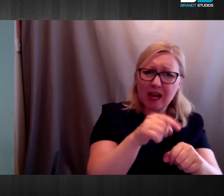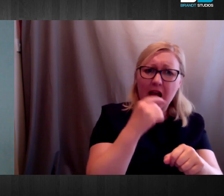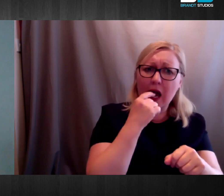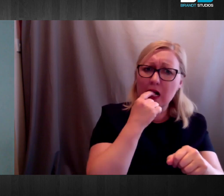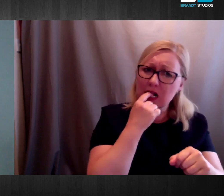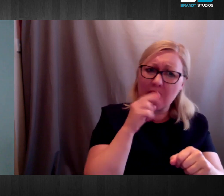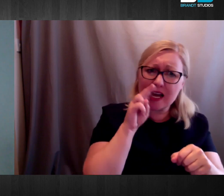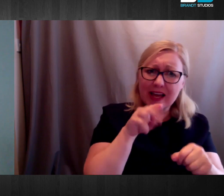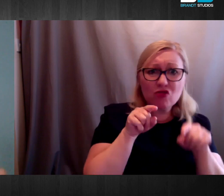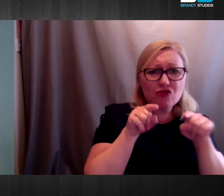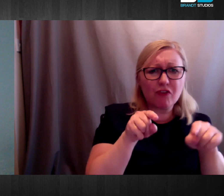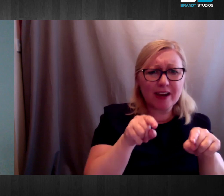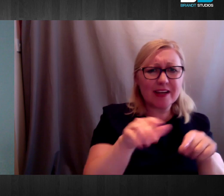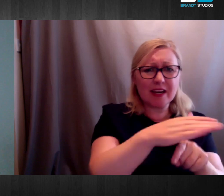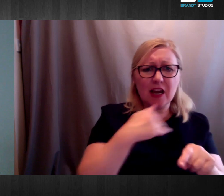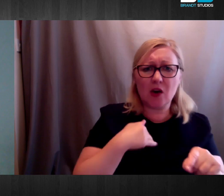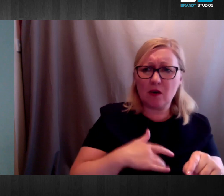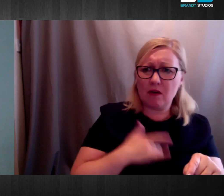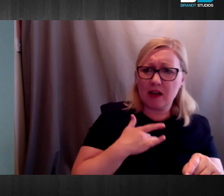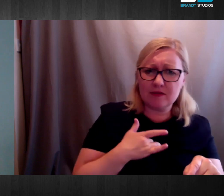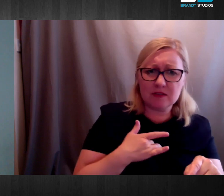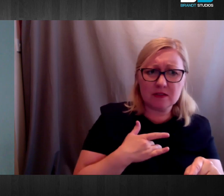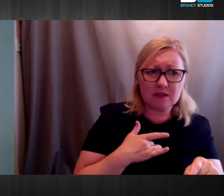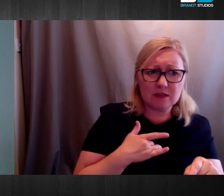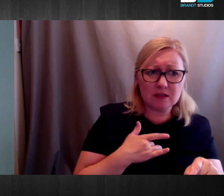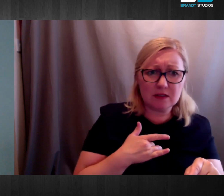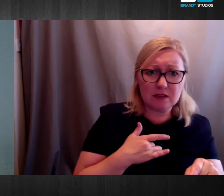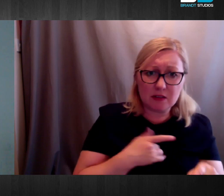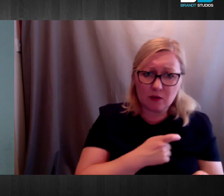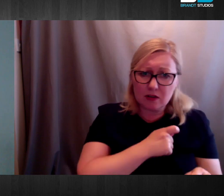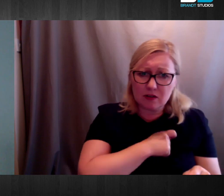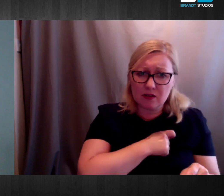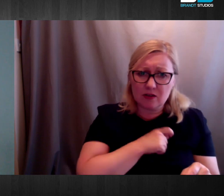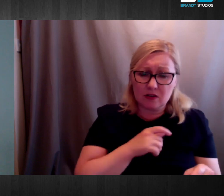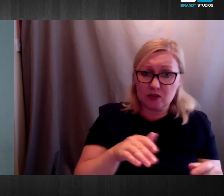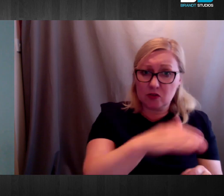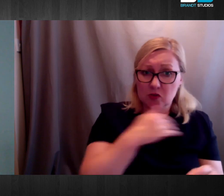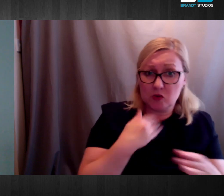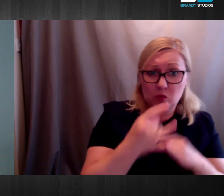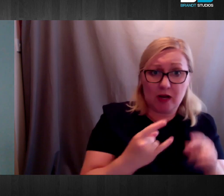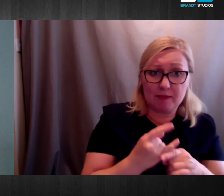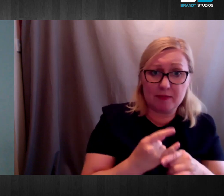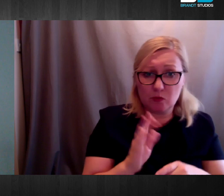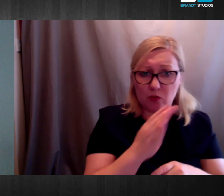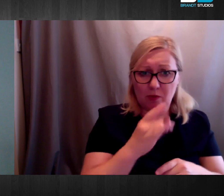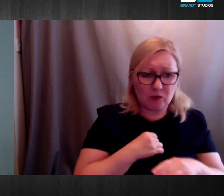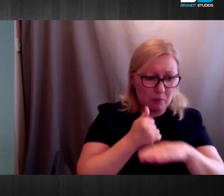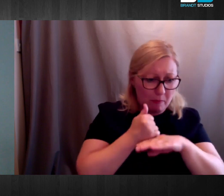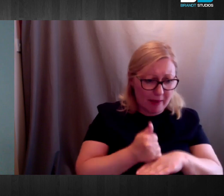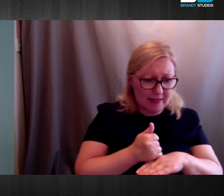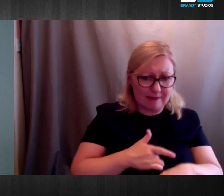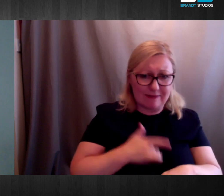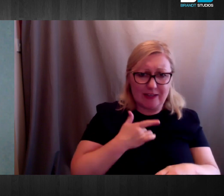We return to basic instincts. So researchers got on with what they saw was